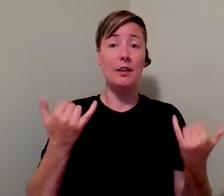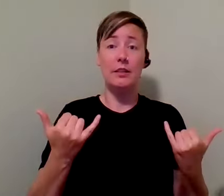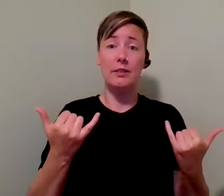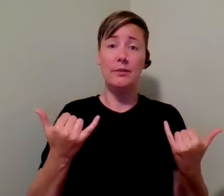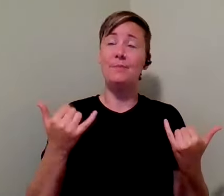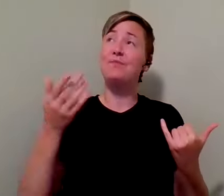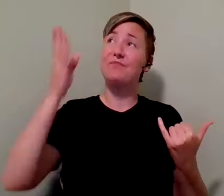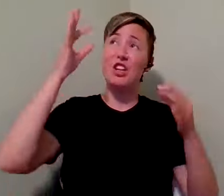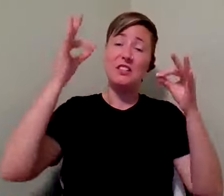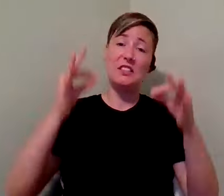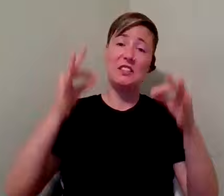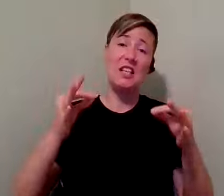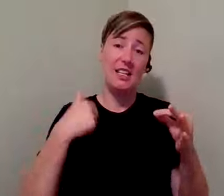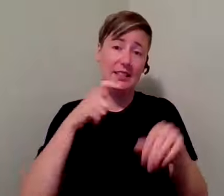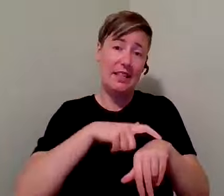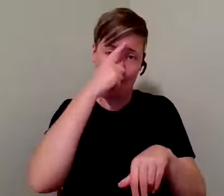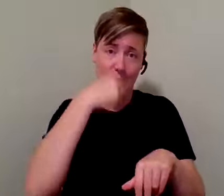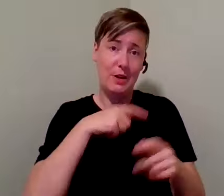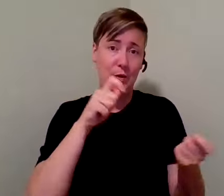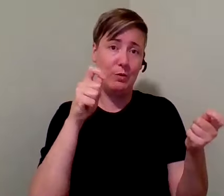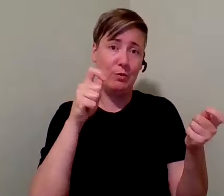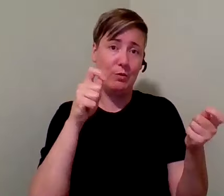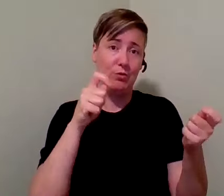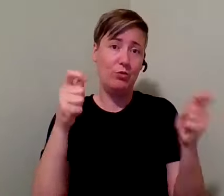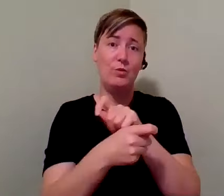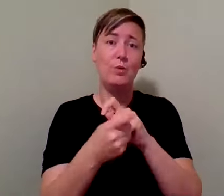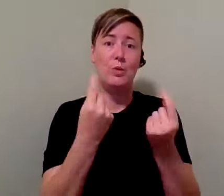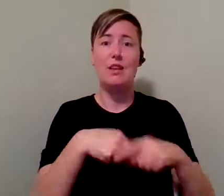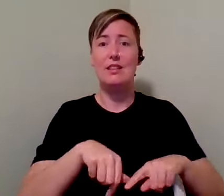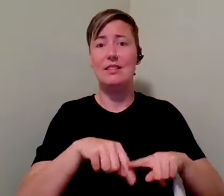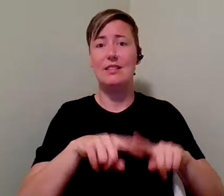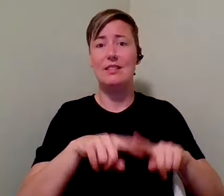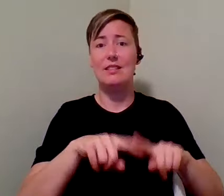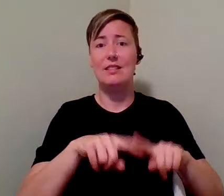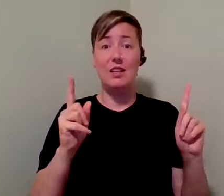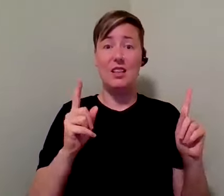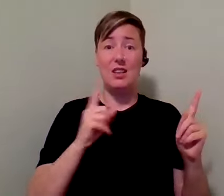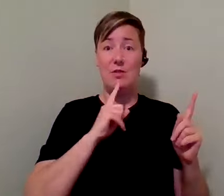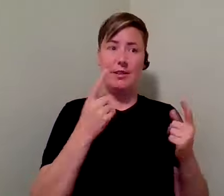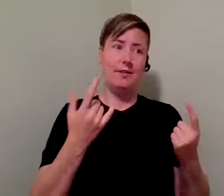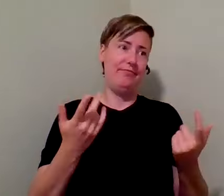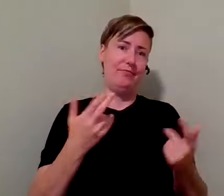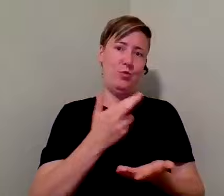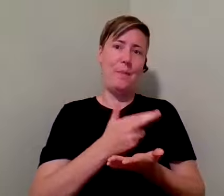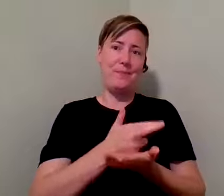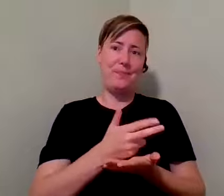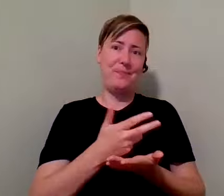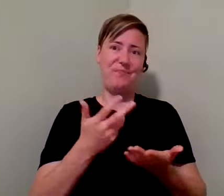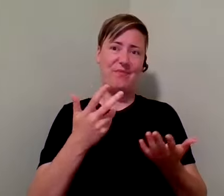else. So I sat empty for 2 months, couldn't carry the overhead anymore. So I closed doors on June